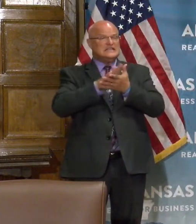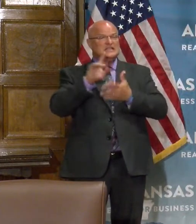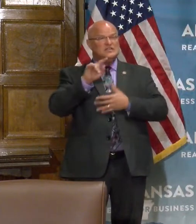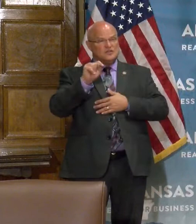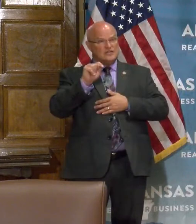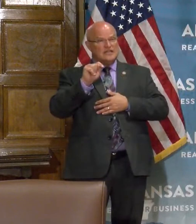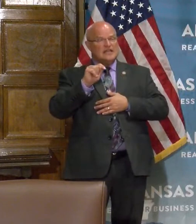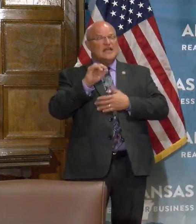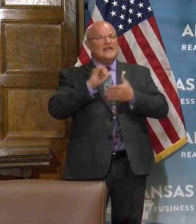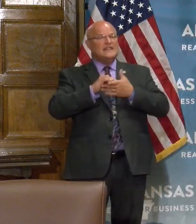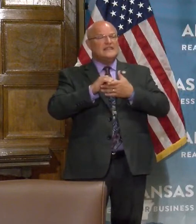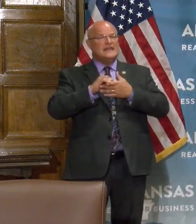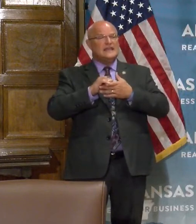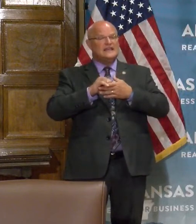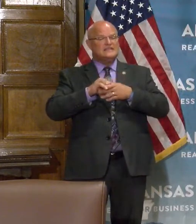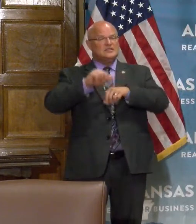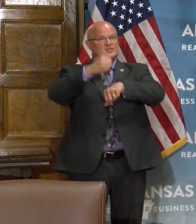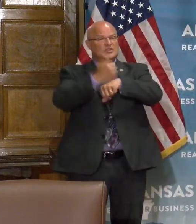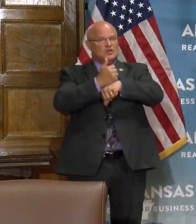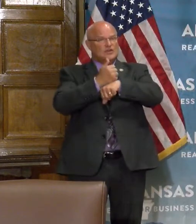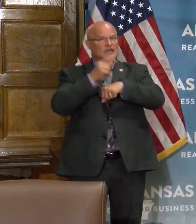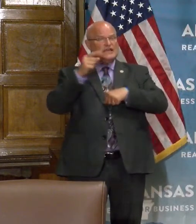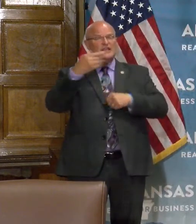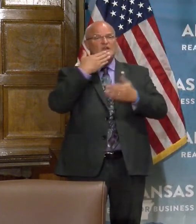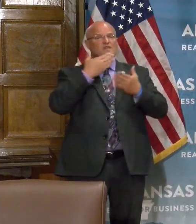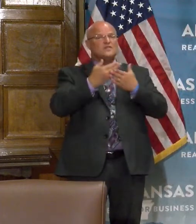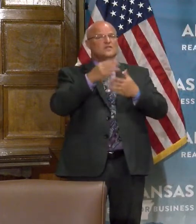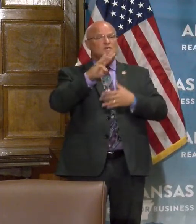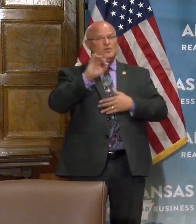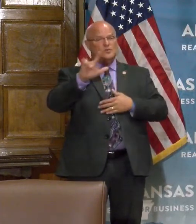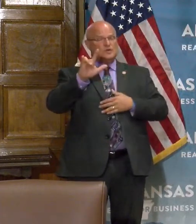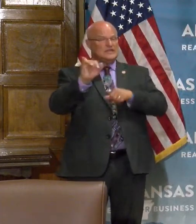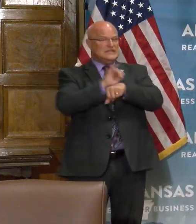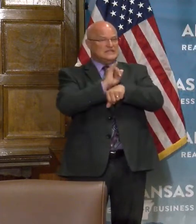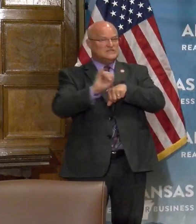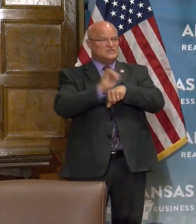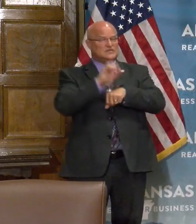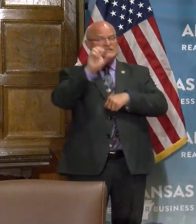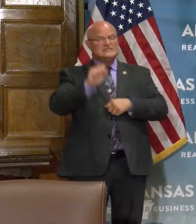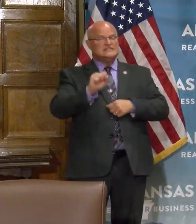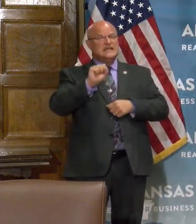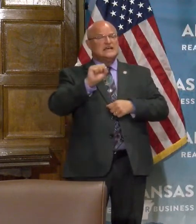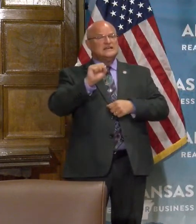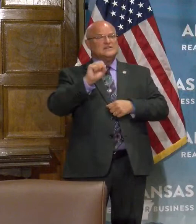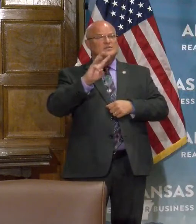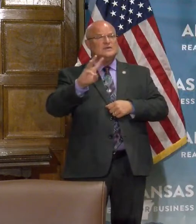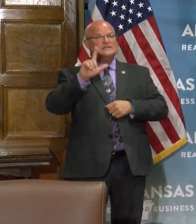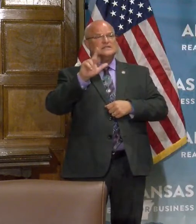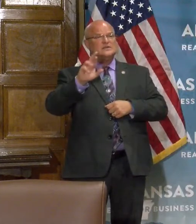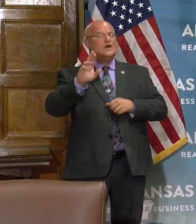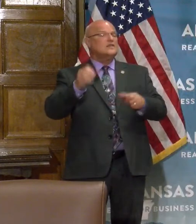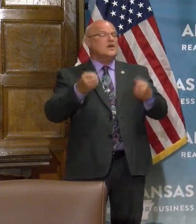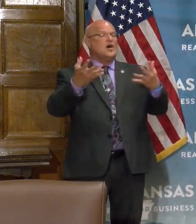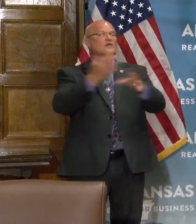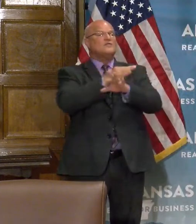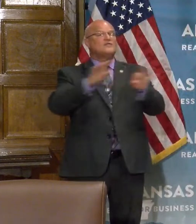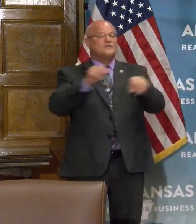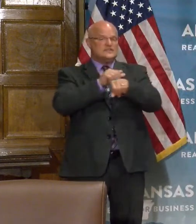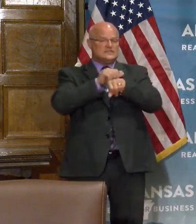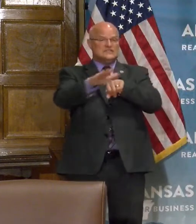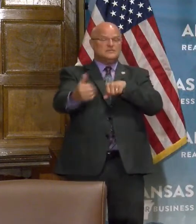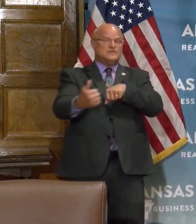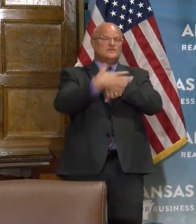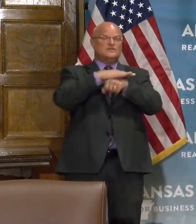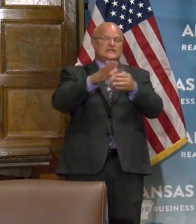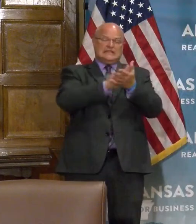cited at that's located at the Goodwill Industries facility in South Little Rock, and they will offer free shipping,